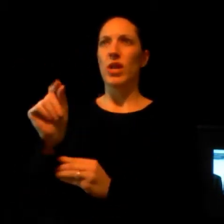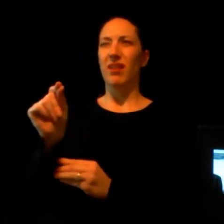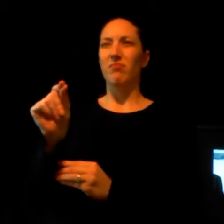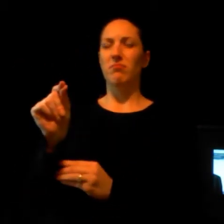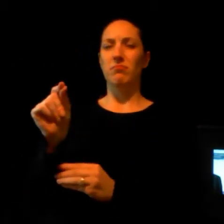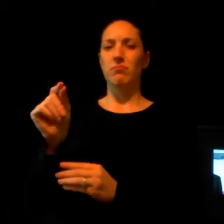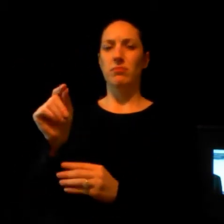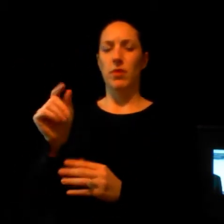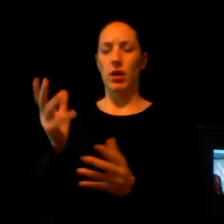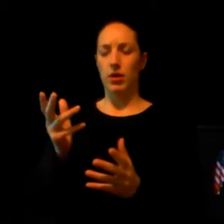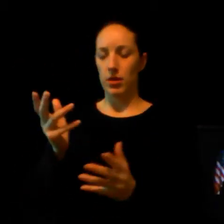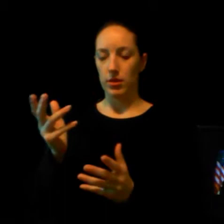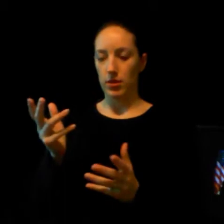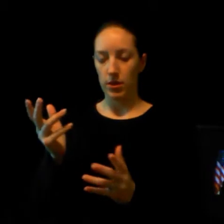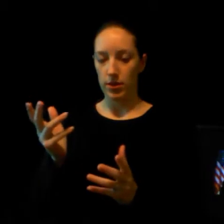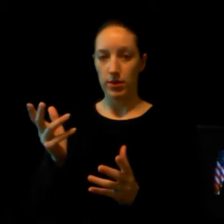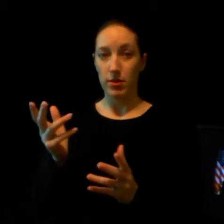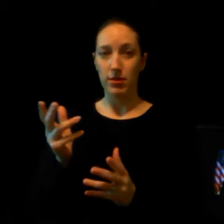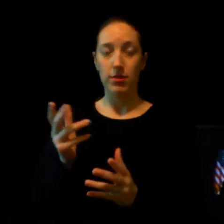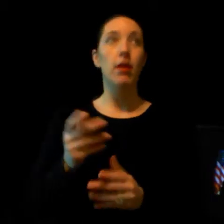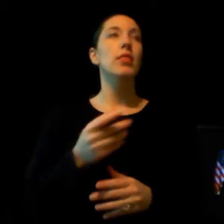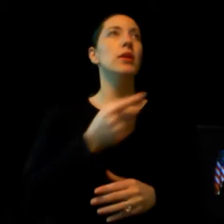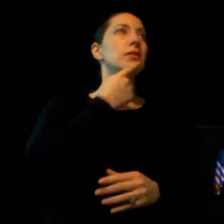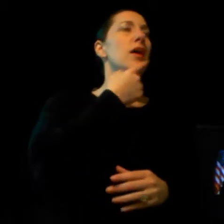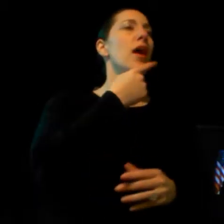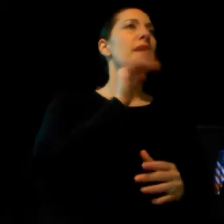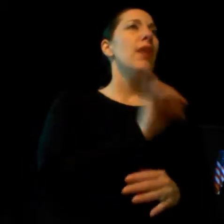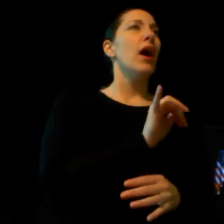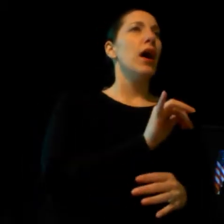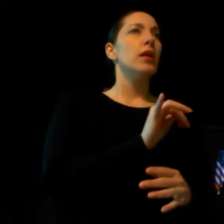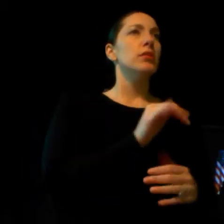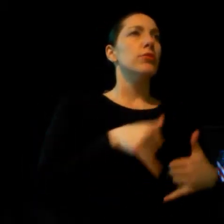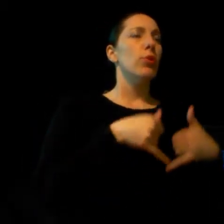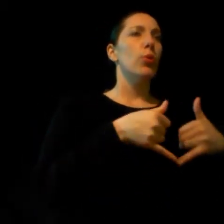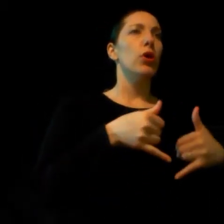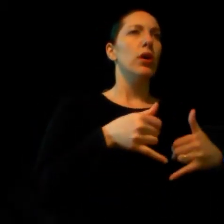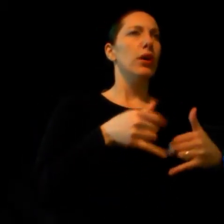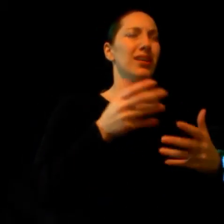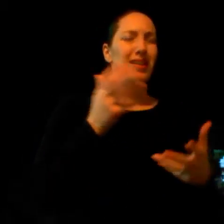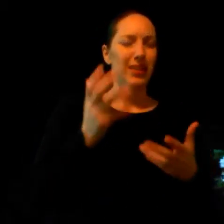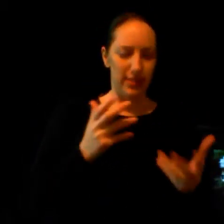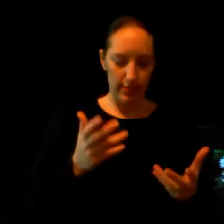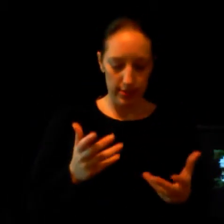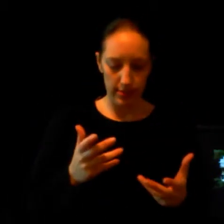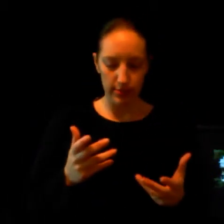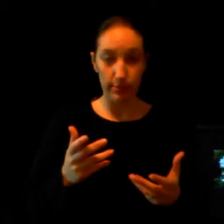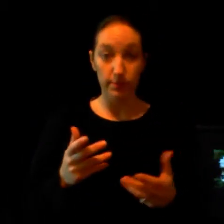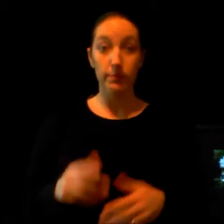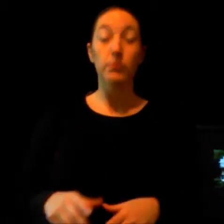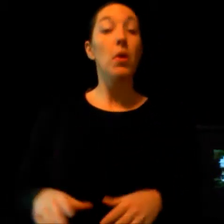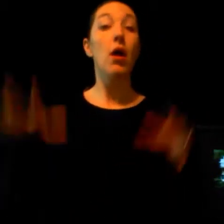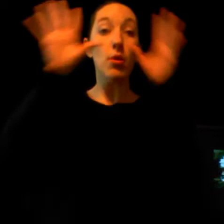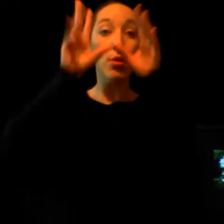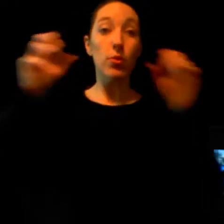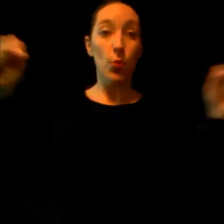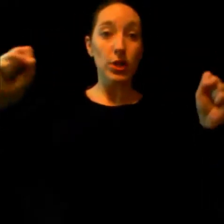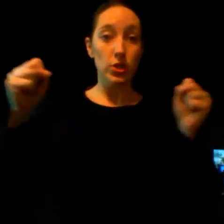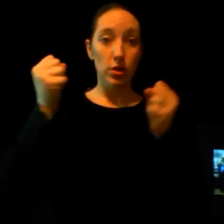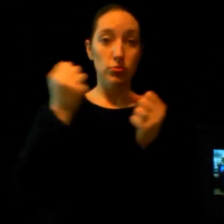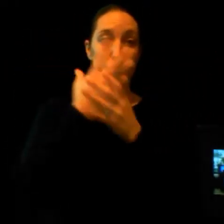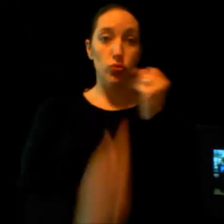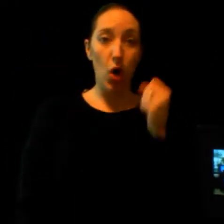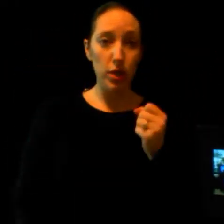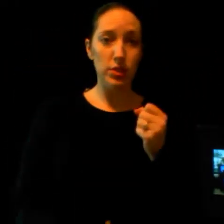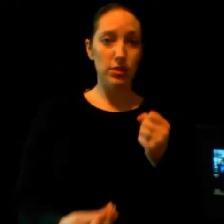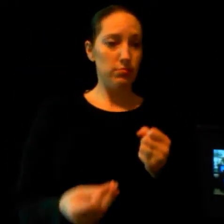they say that doing that will work. None of it. Let's try it. The president has lost his prompter. Joe Lockhart, has he lost